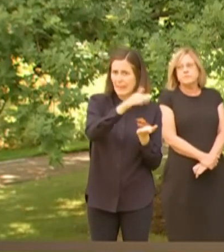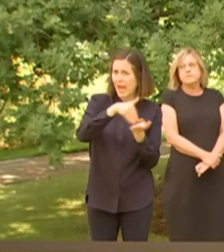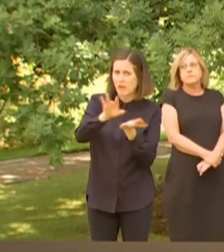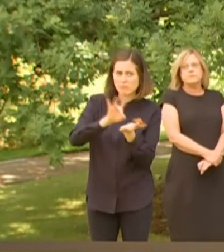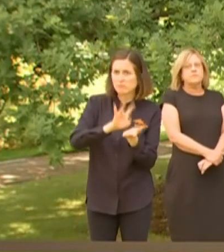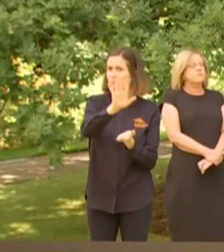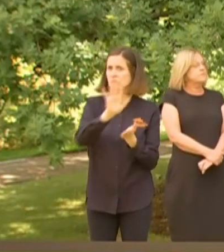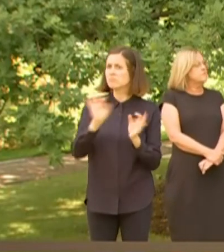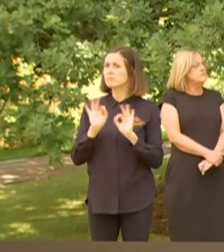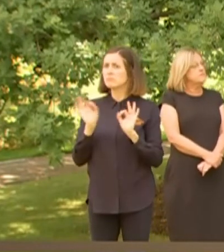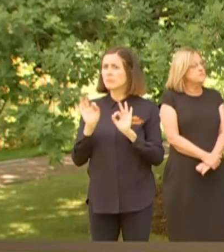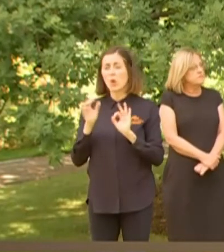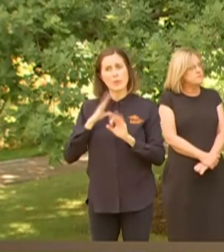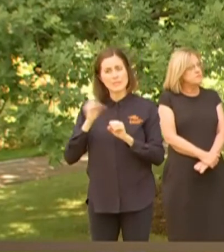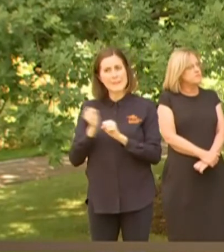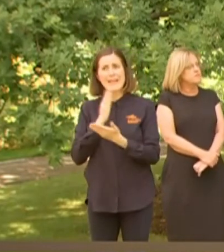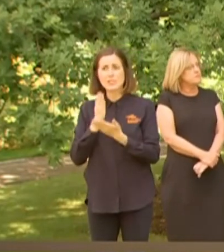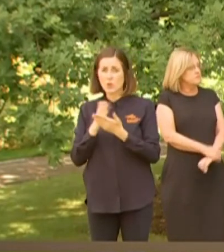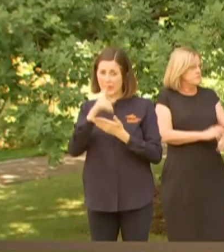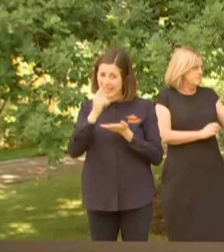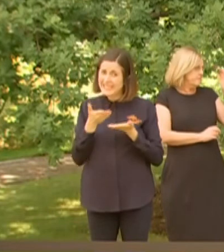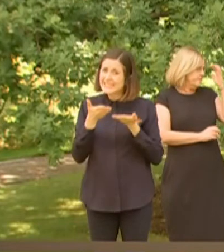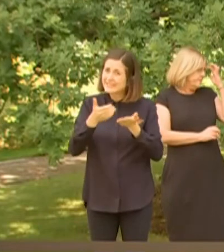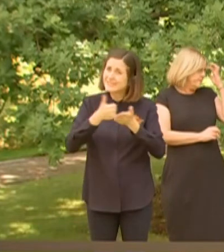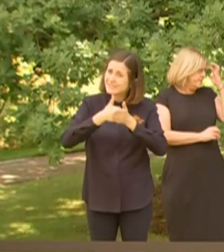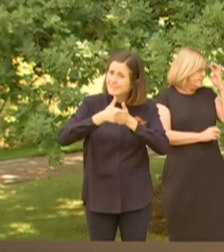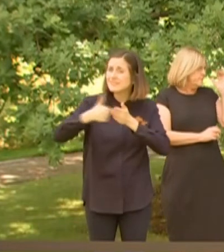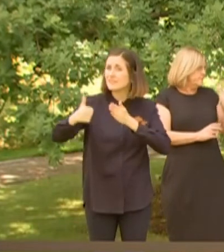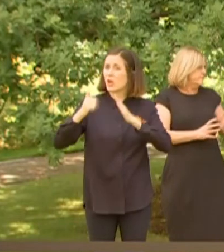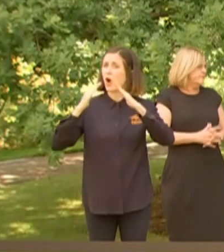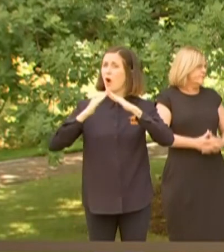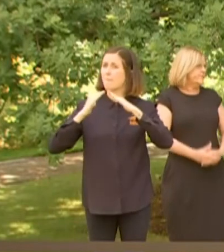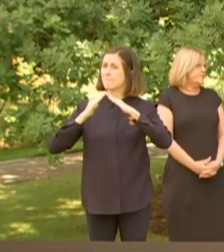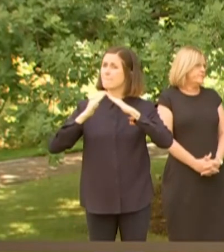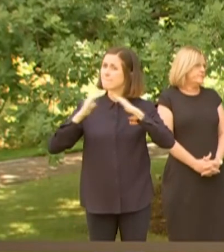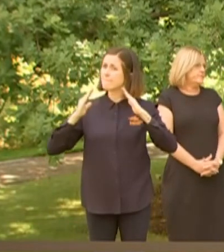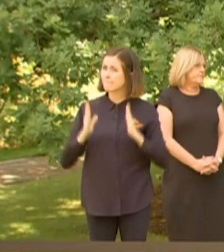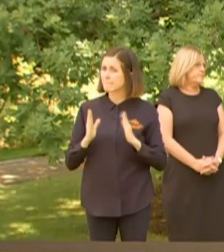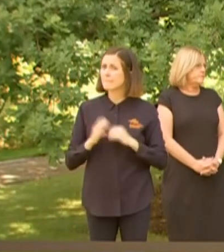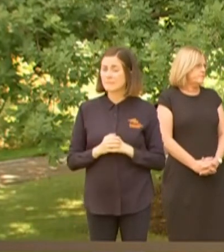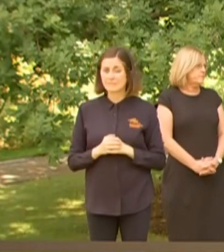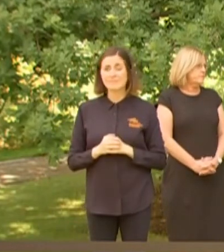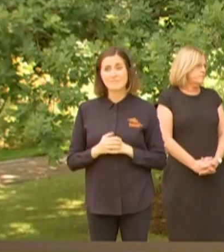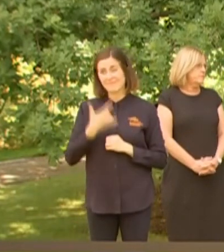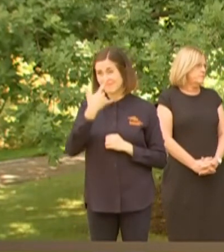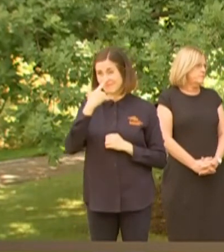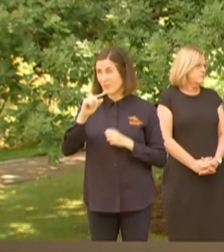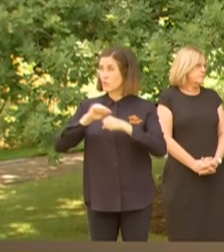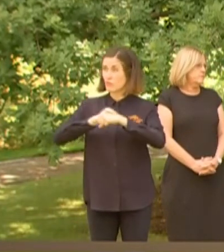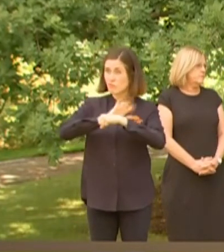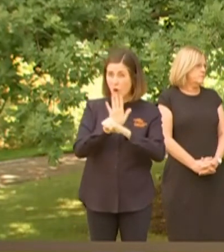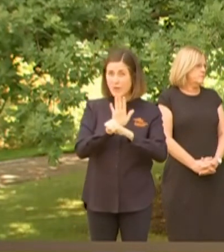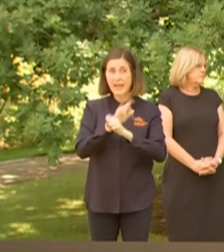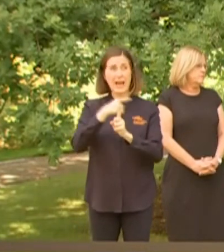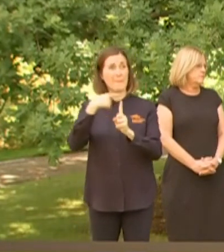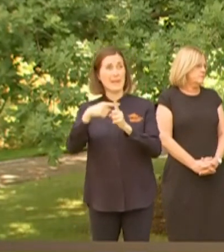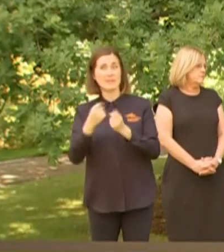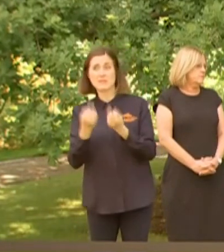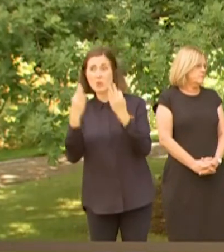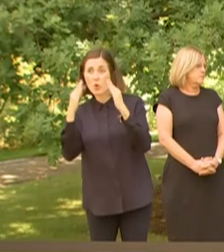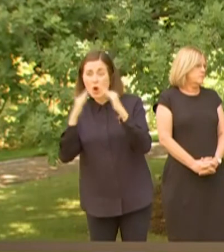secure, dependable roof over their head to deal with many challenges they face, whether it be